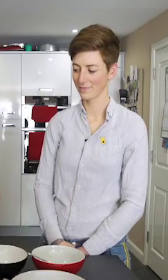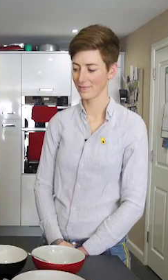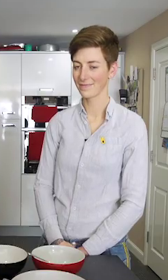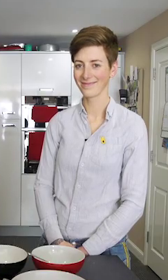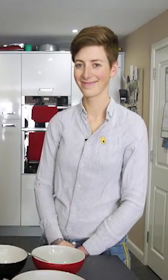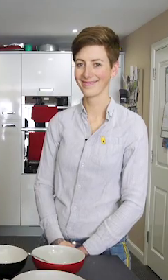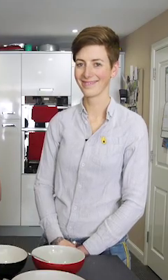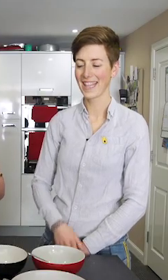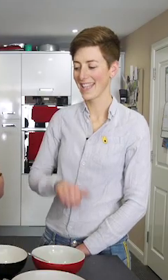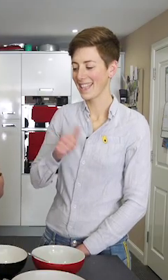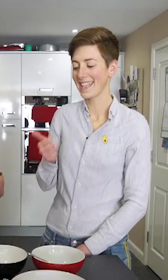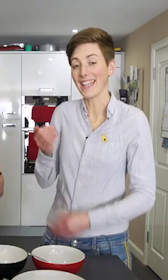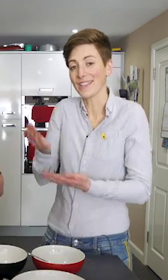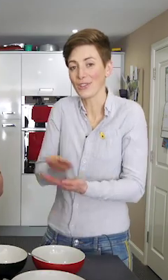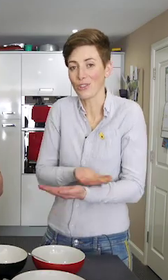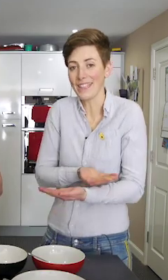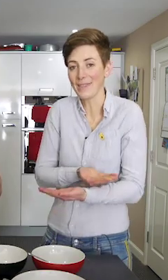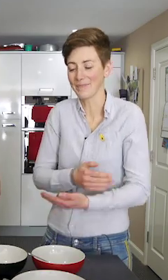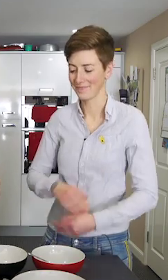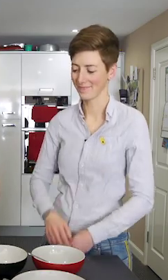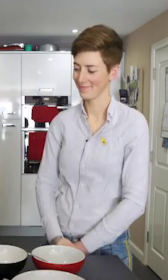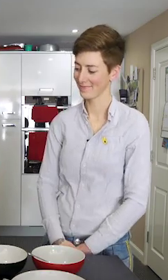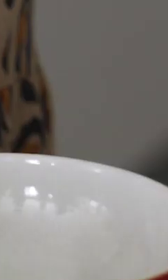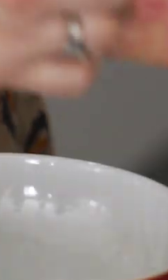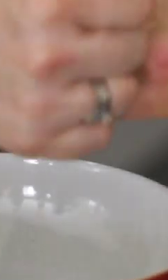Now green. Next is green.